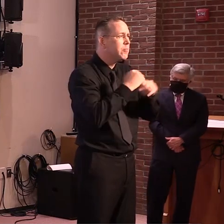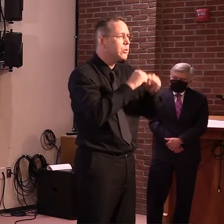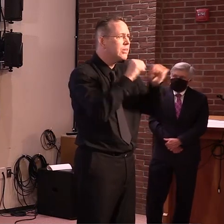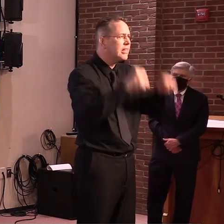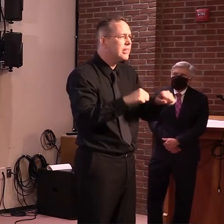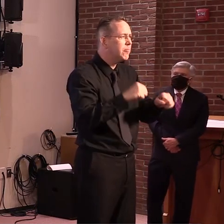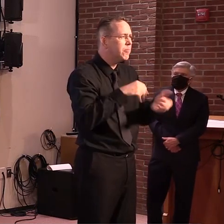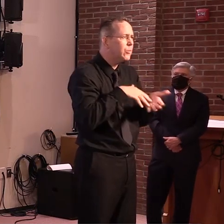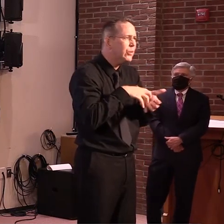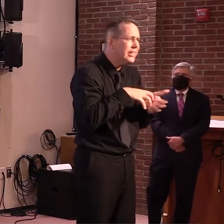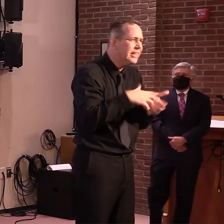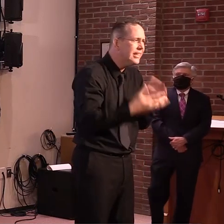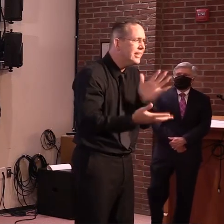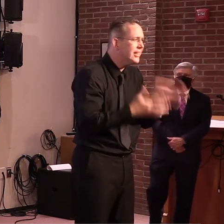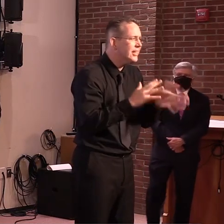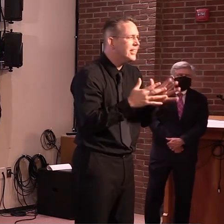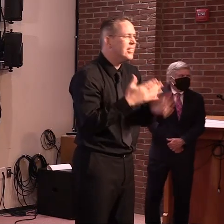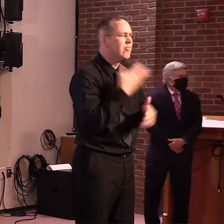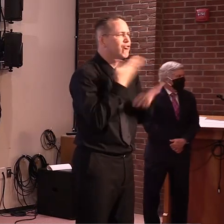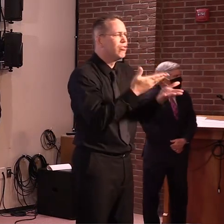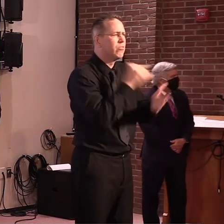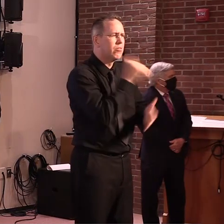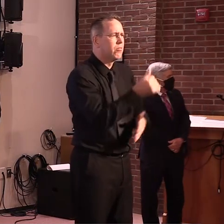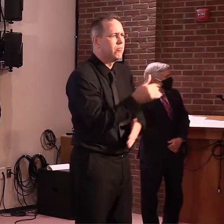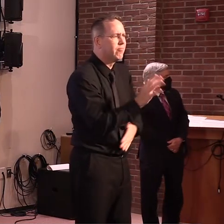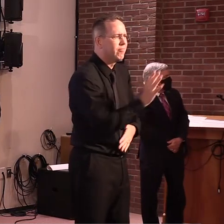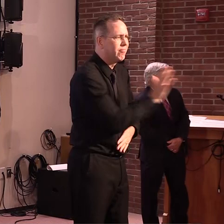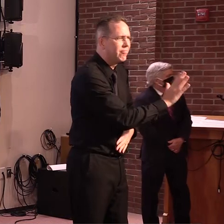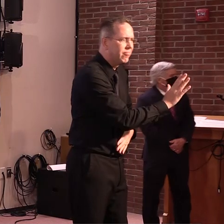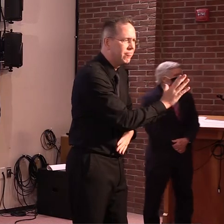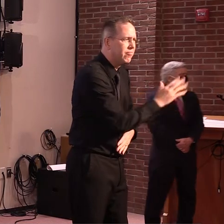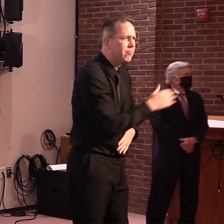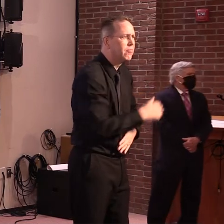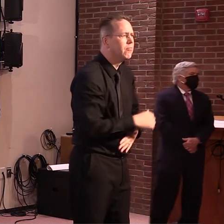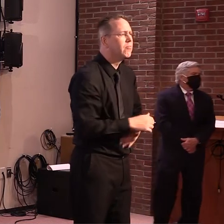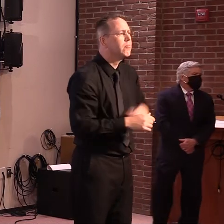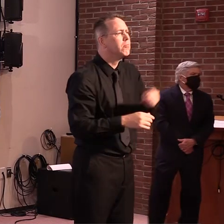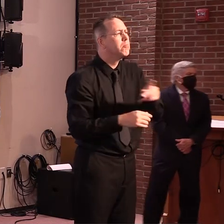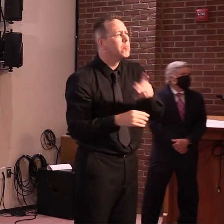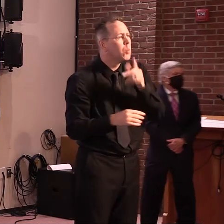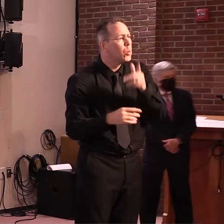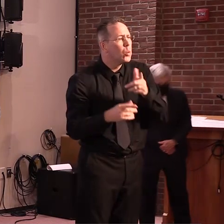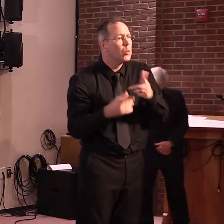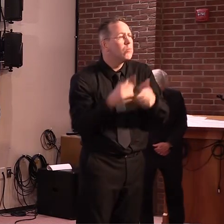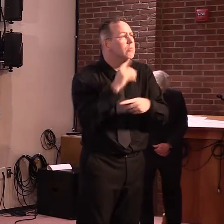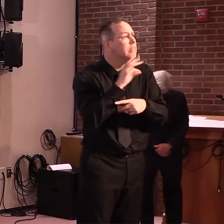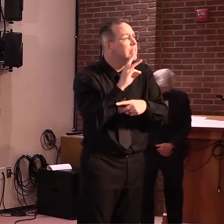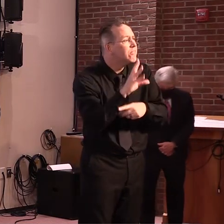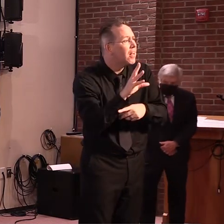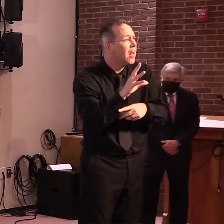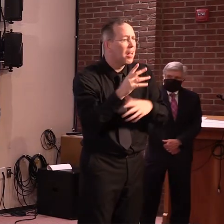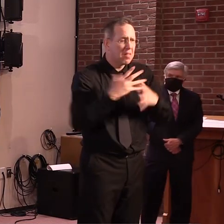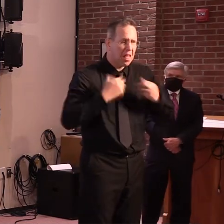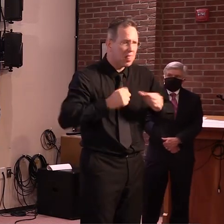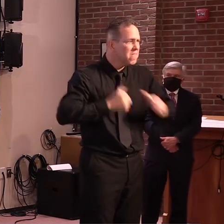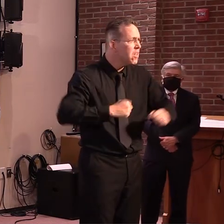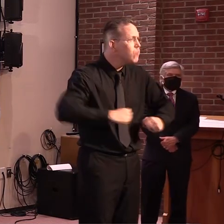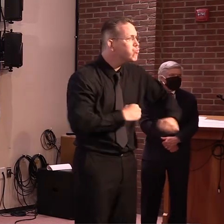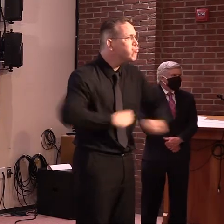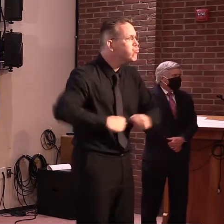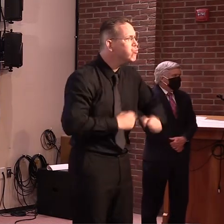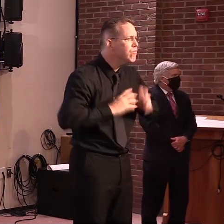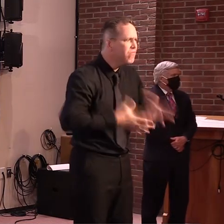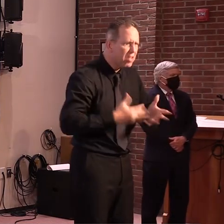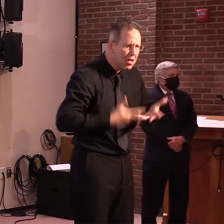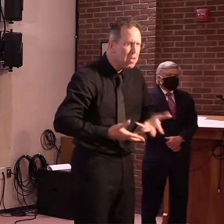are aging but are generally very healthy. But we need to know that age itself is, from a science